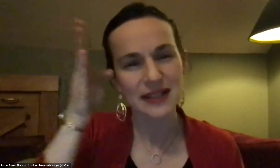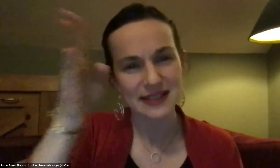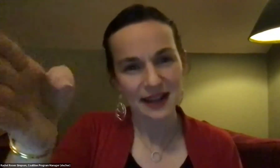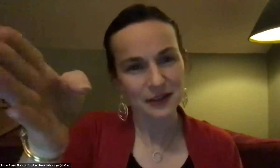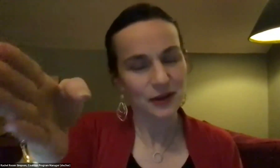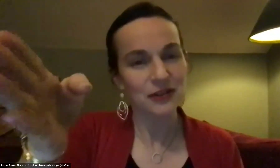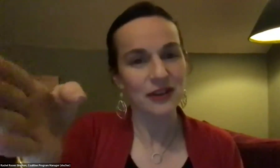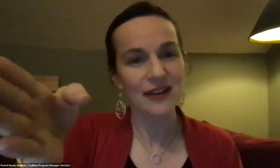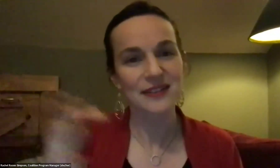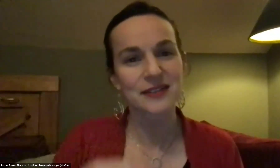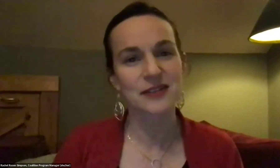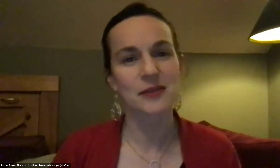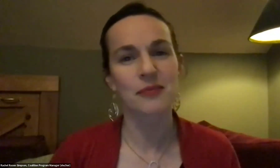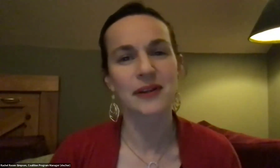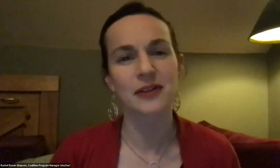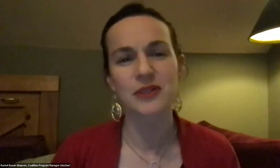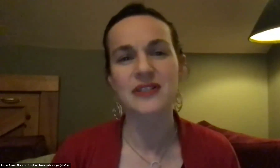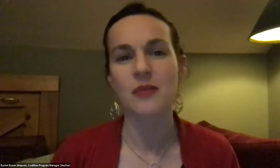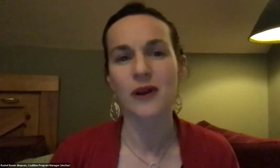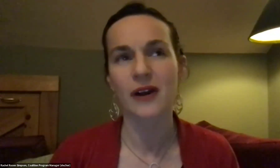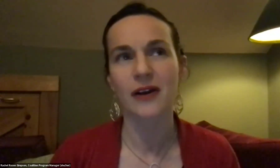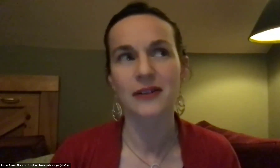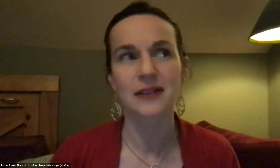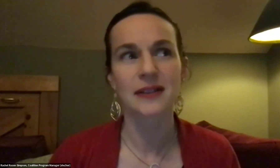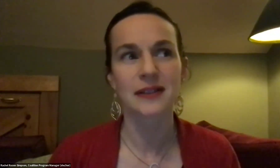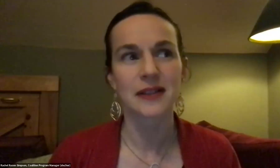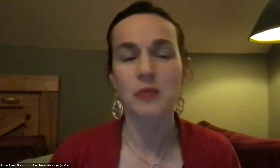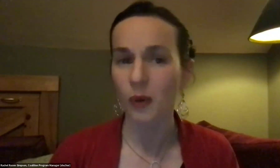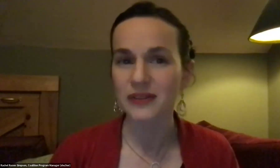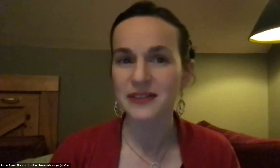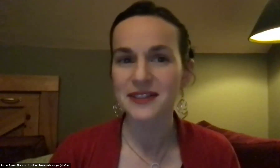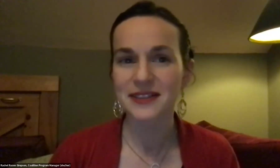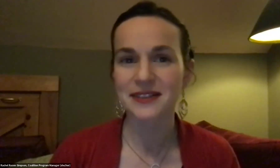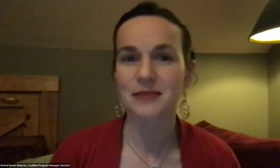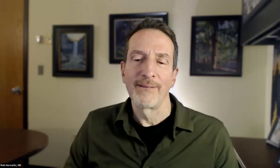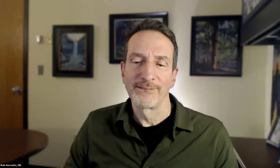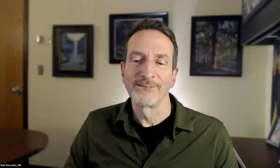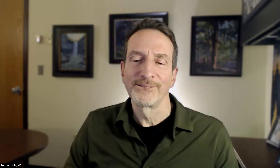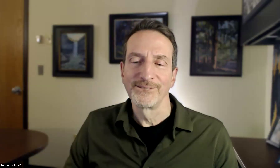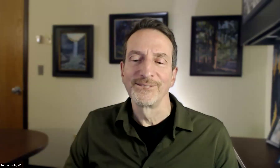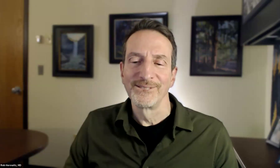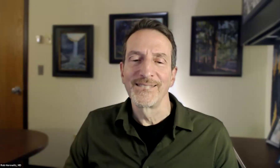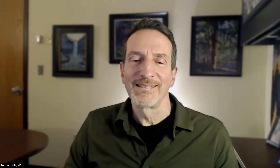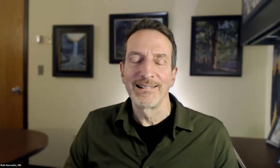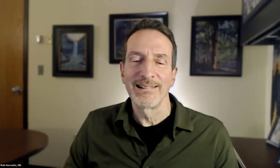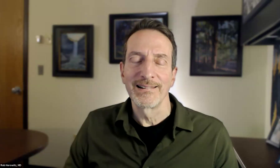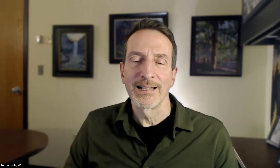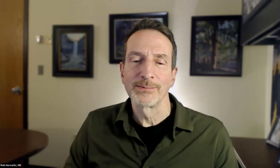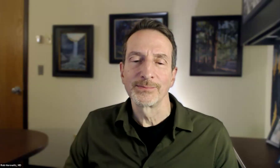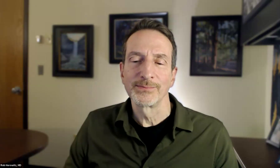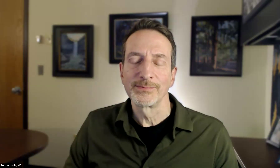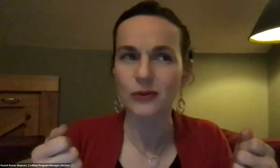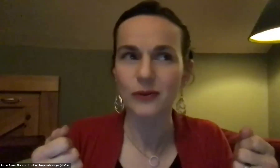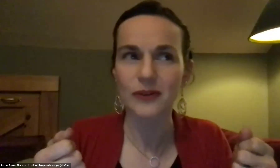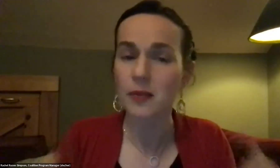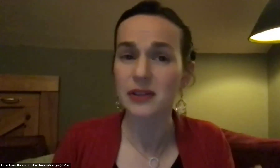might not go exactly where you thought, right. but it'll be somewhere important, Yeah. most likely. And you